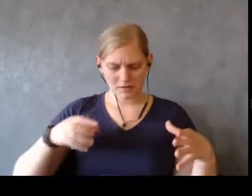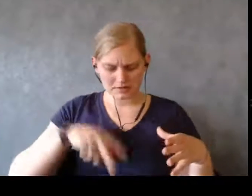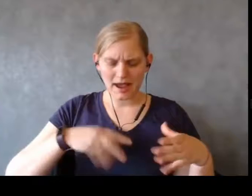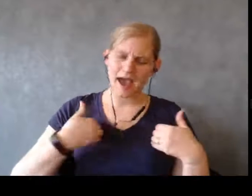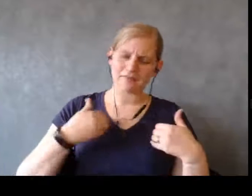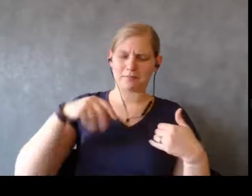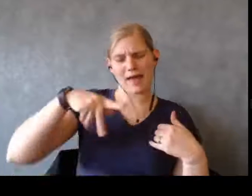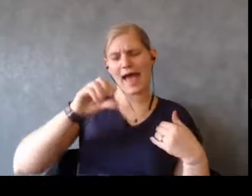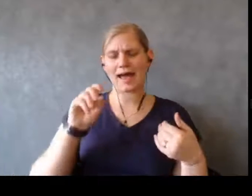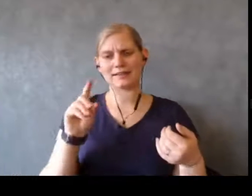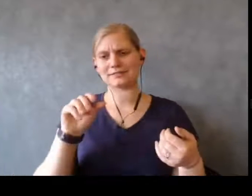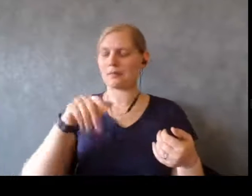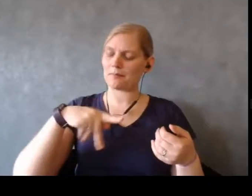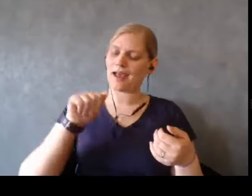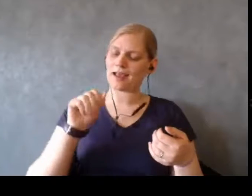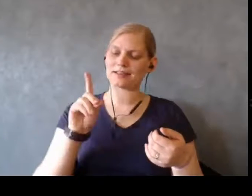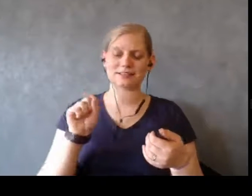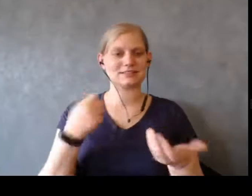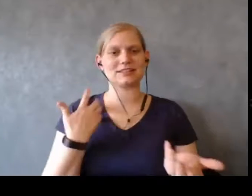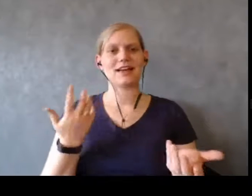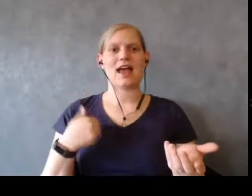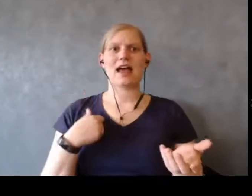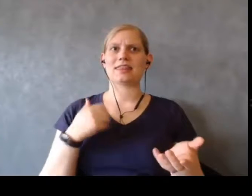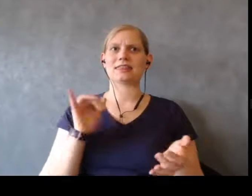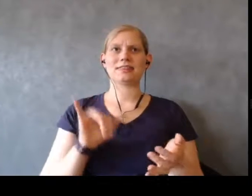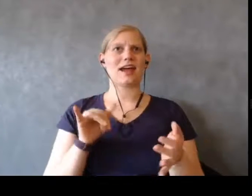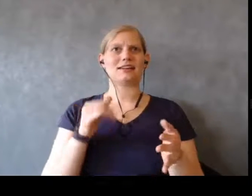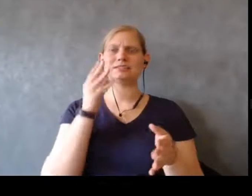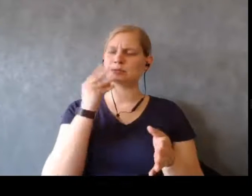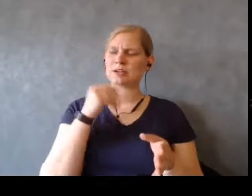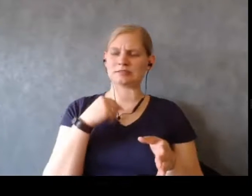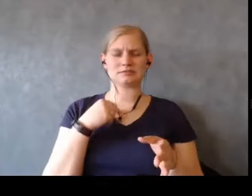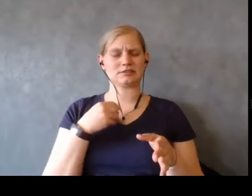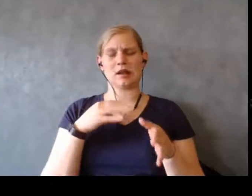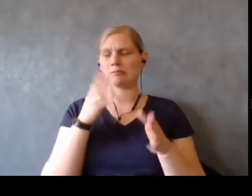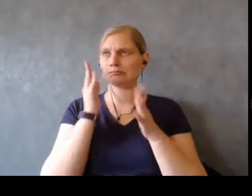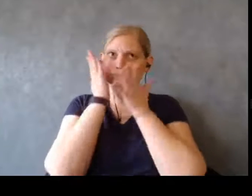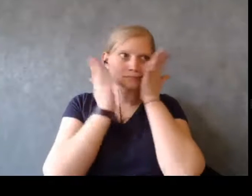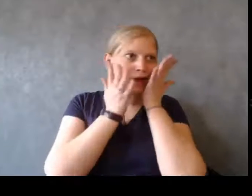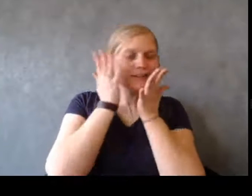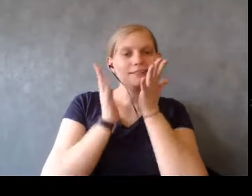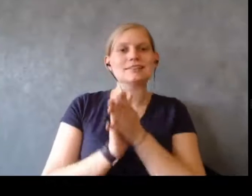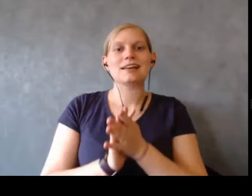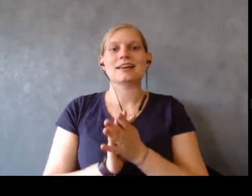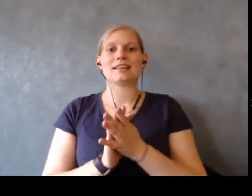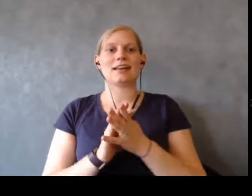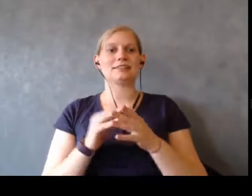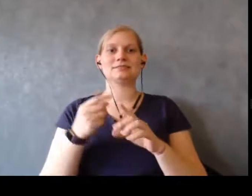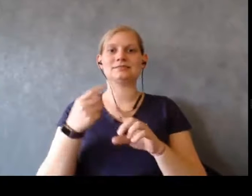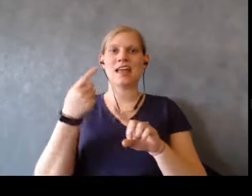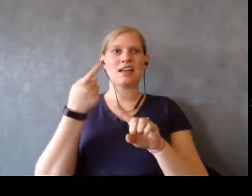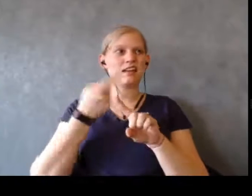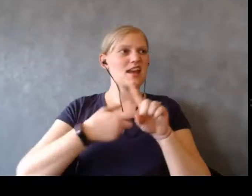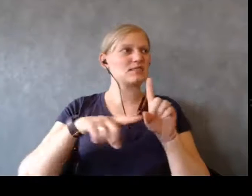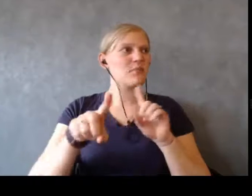whole experience was so embarrassing and painful for me that months later, when I ran out, I needed more, and I just was not